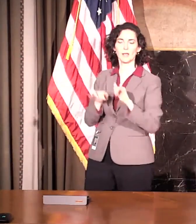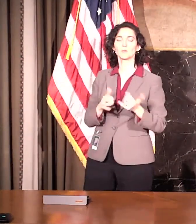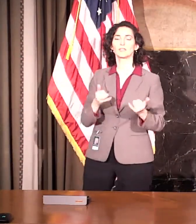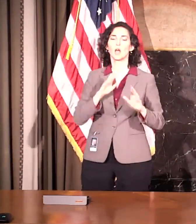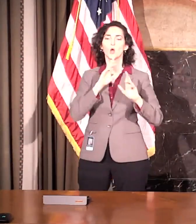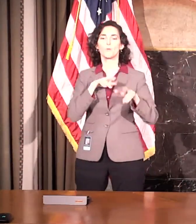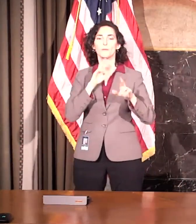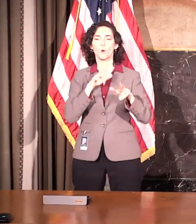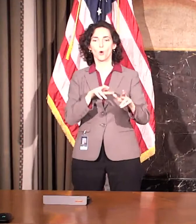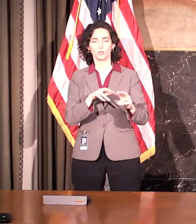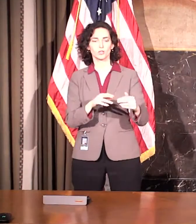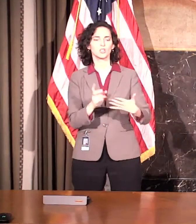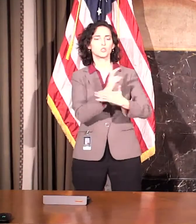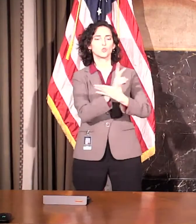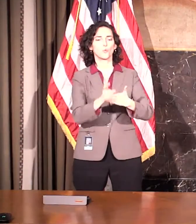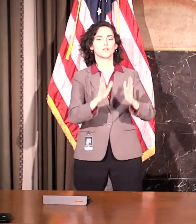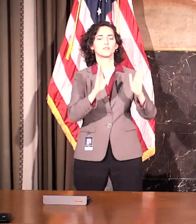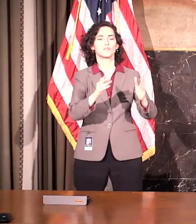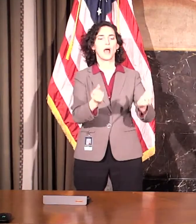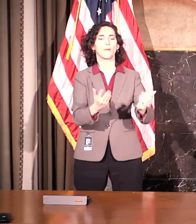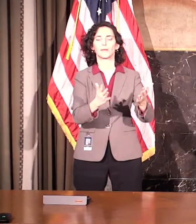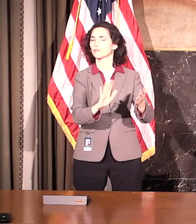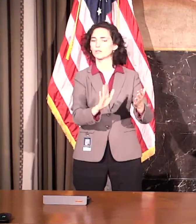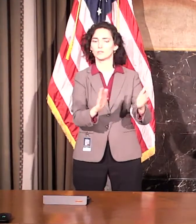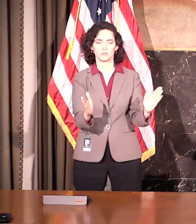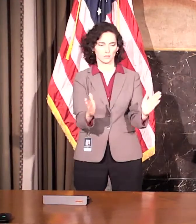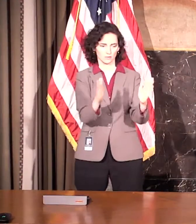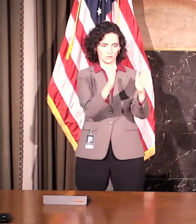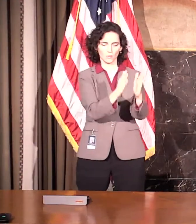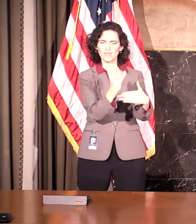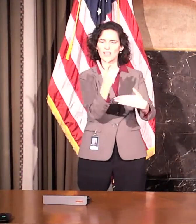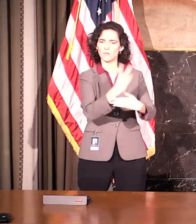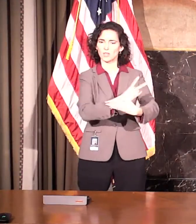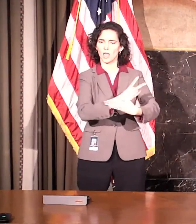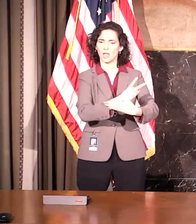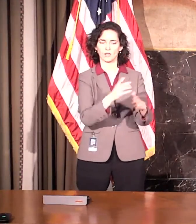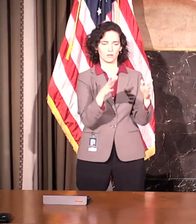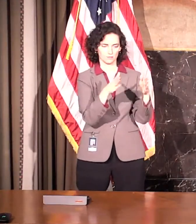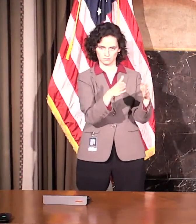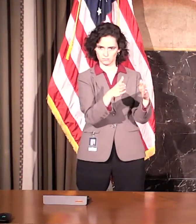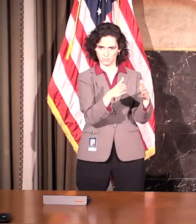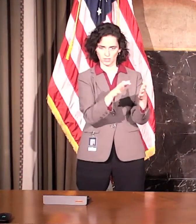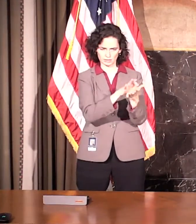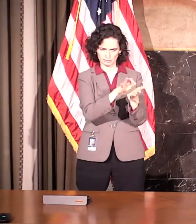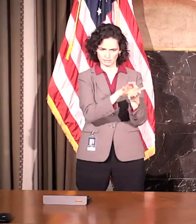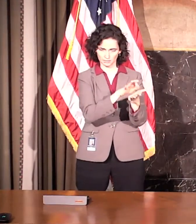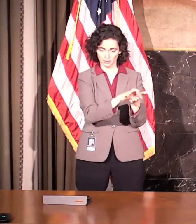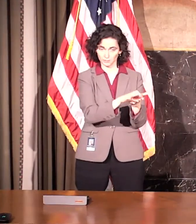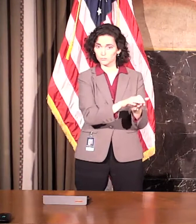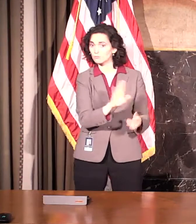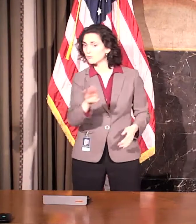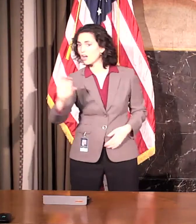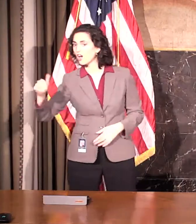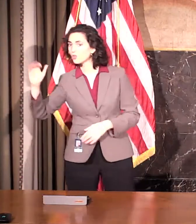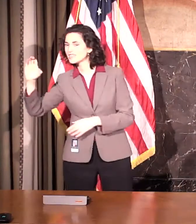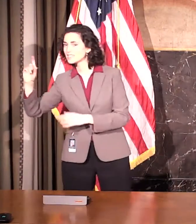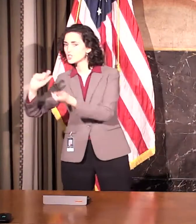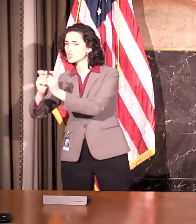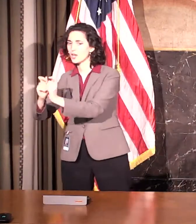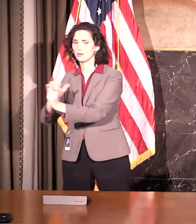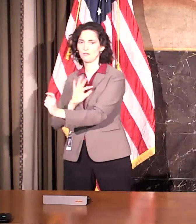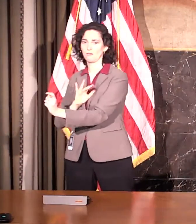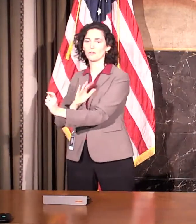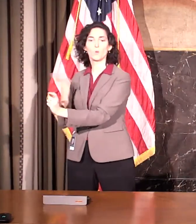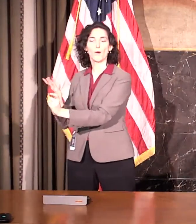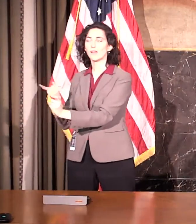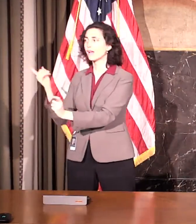on a 7-day basis, 7 days per 100,000 residents. The other thing the CDC did, which we really liked, is they put some